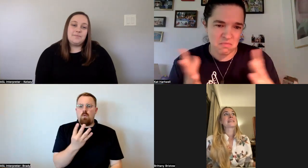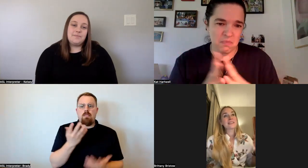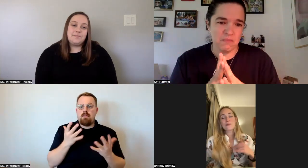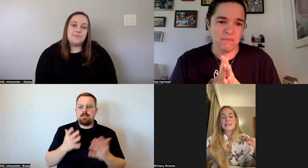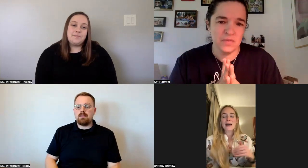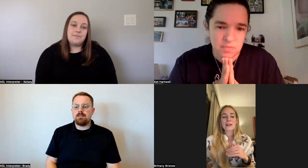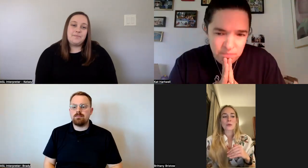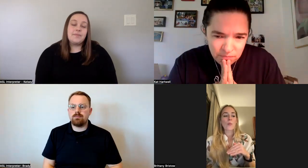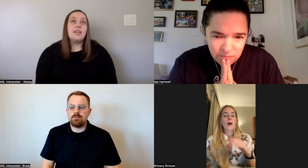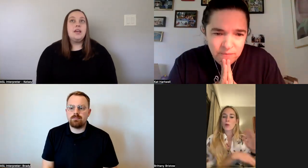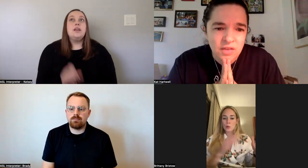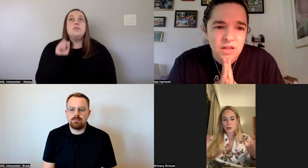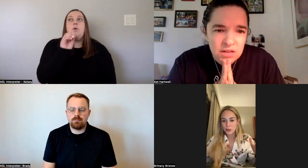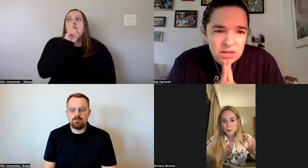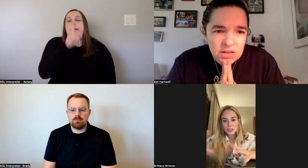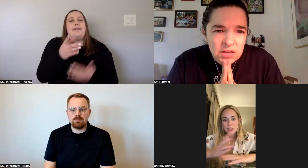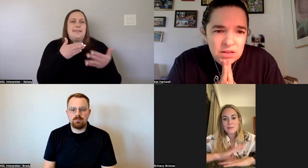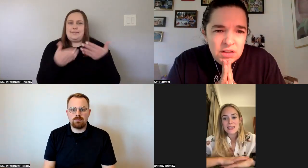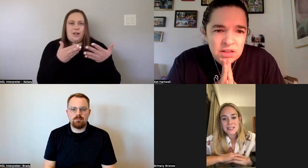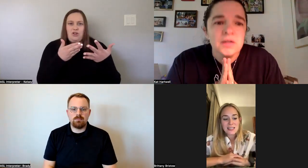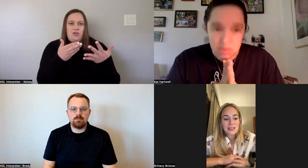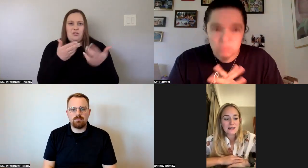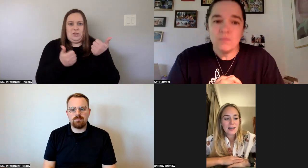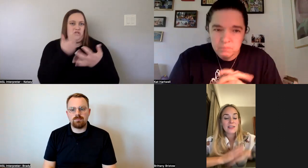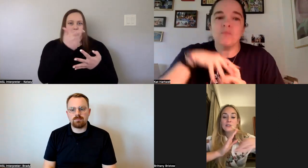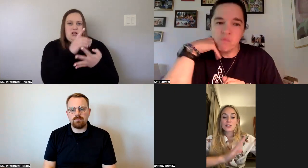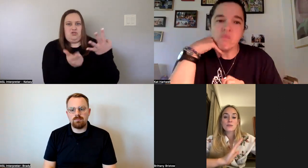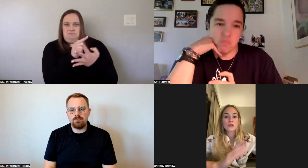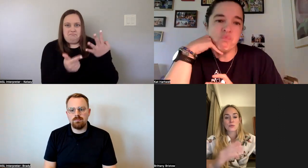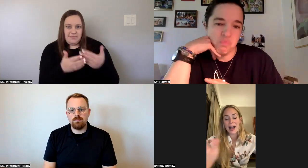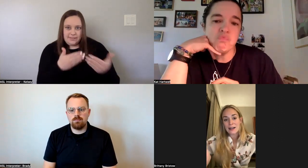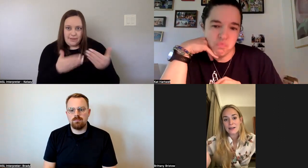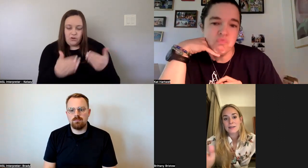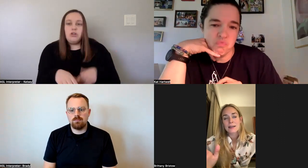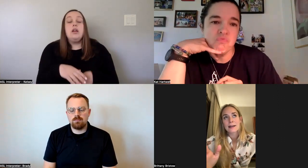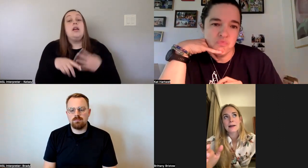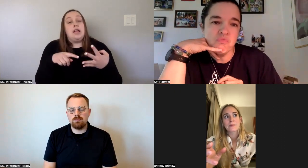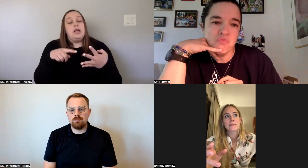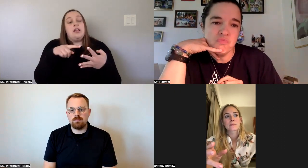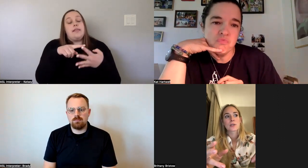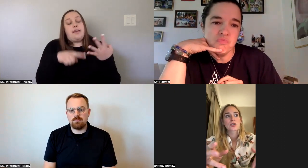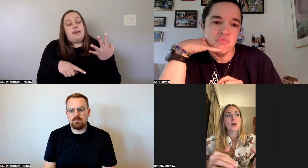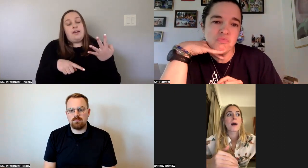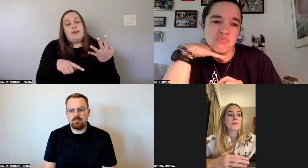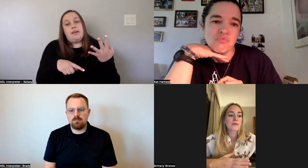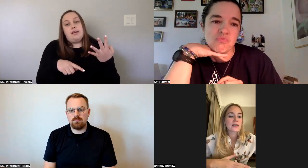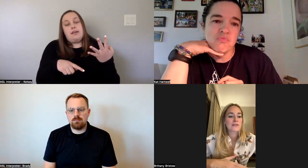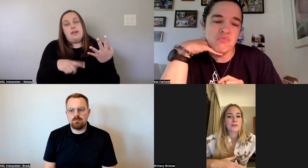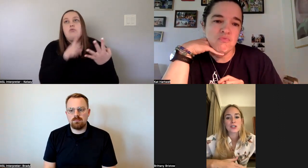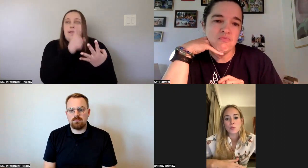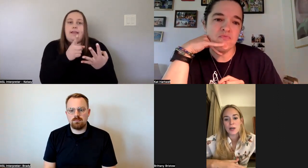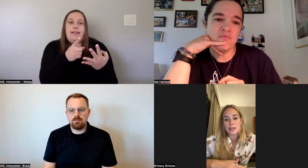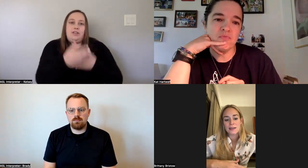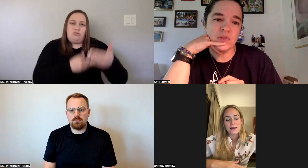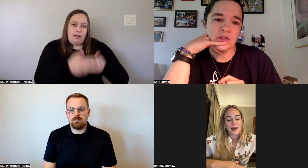So it doesn't really matter what order you watch them in necessarily. They do track. So my movie is